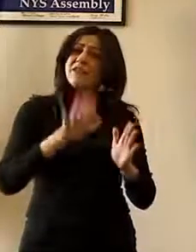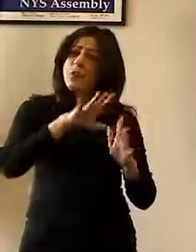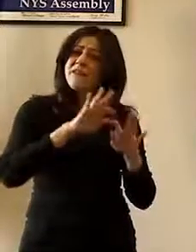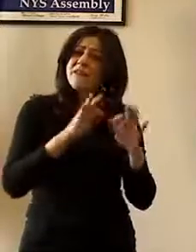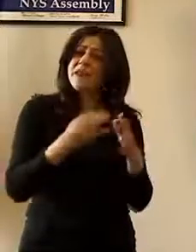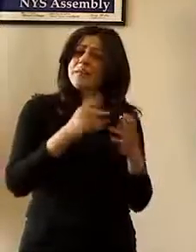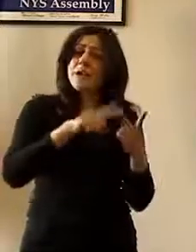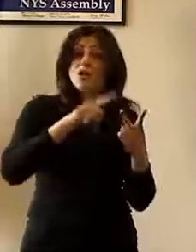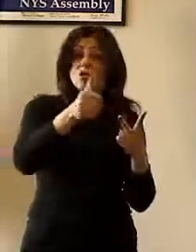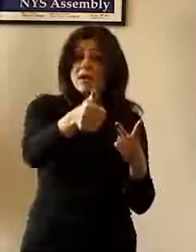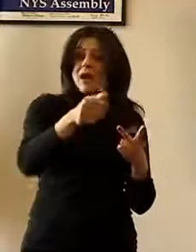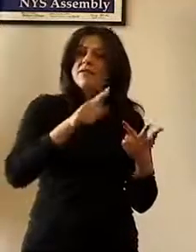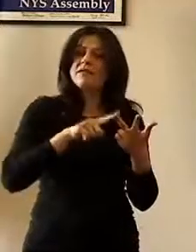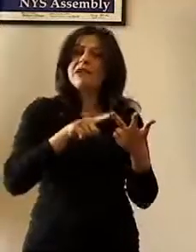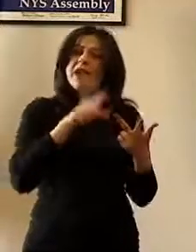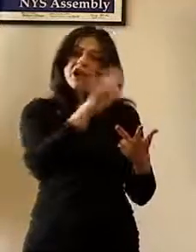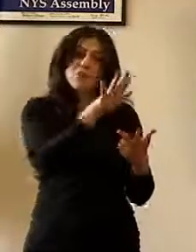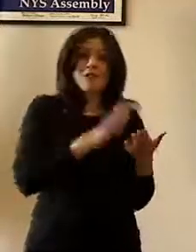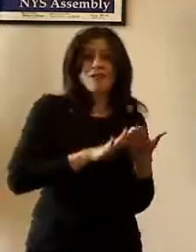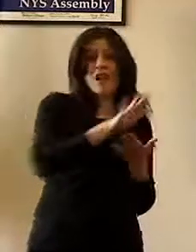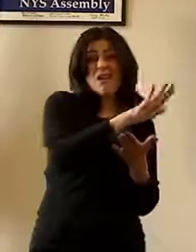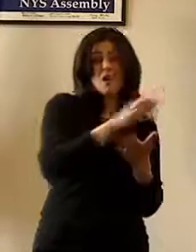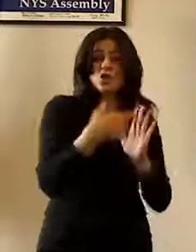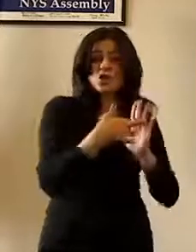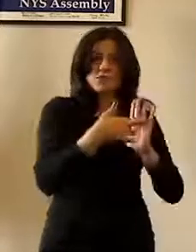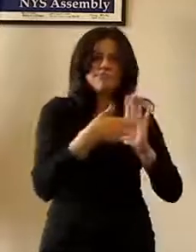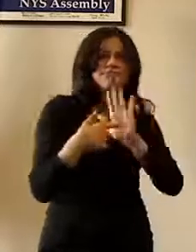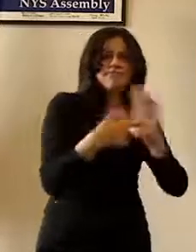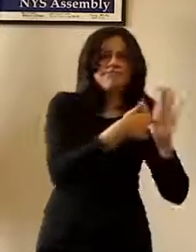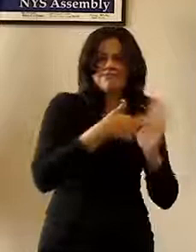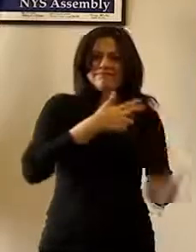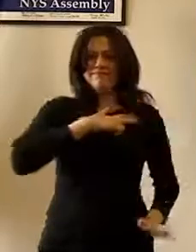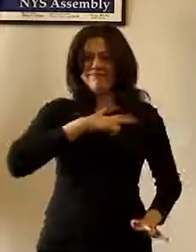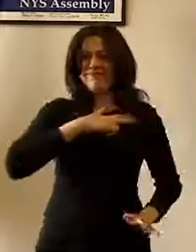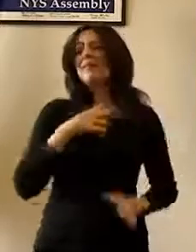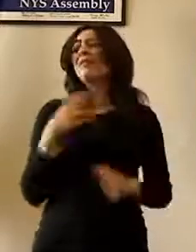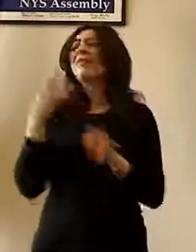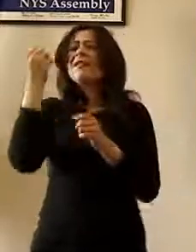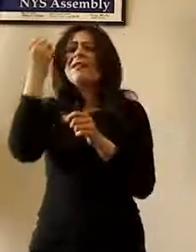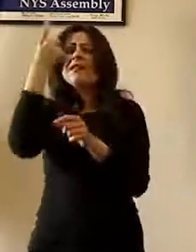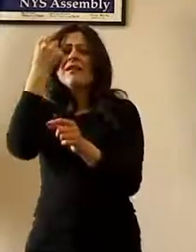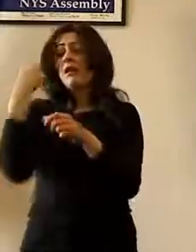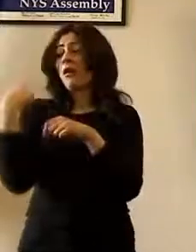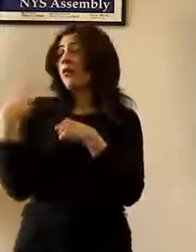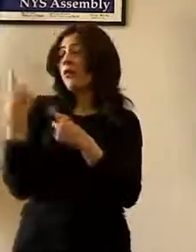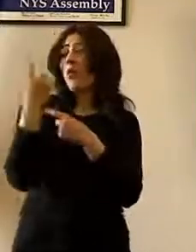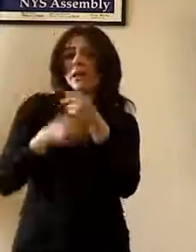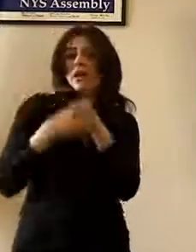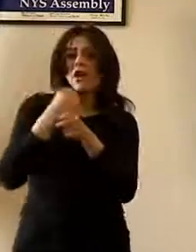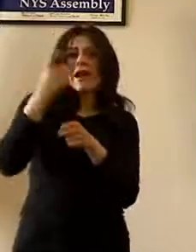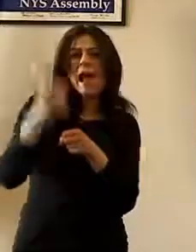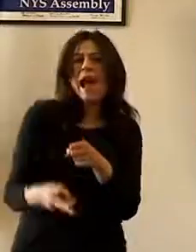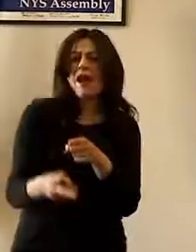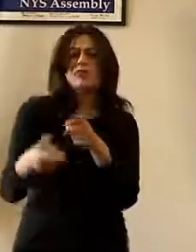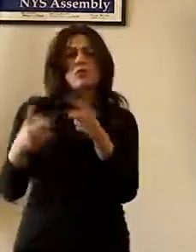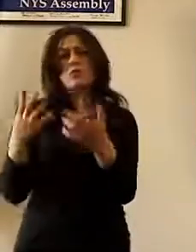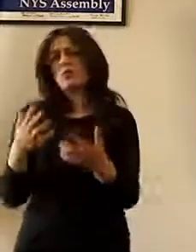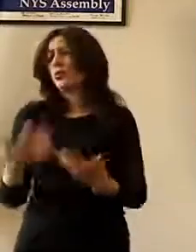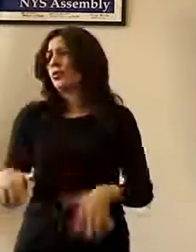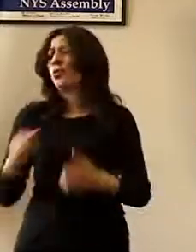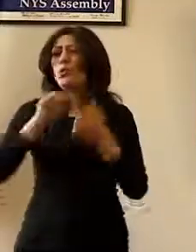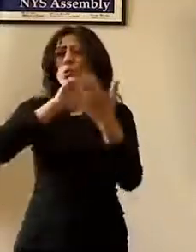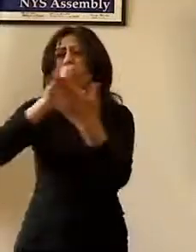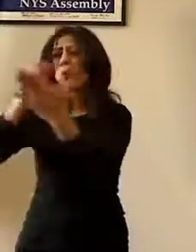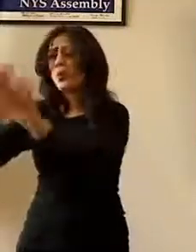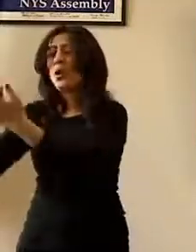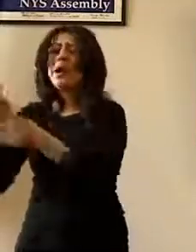of yourselves, and of the college institution. We have all been through a lot these last 14 months. We don't need frivolous actions to